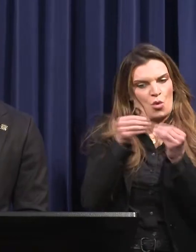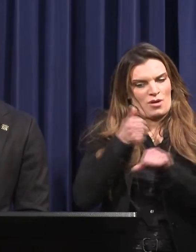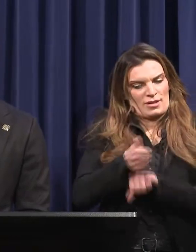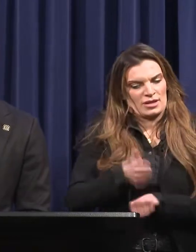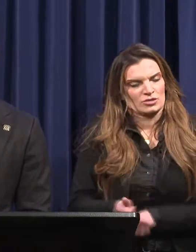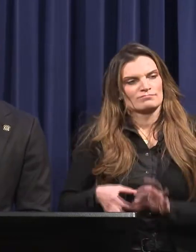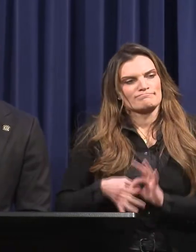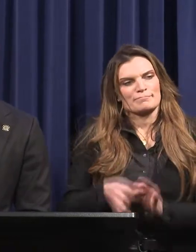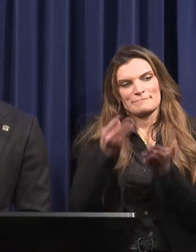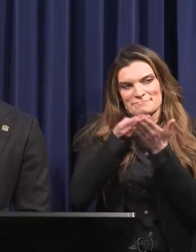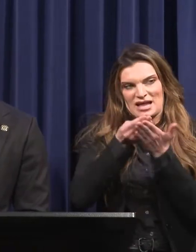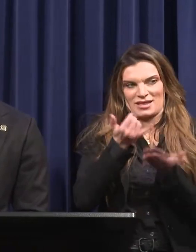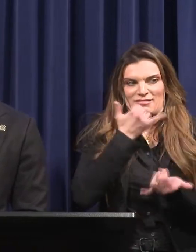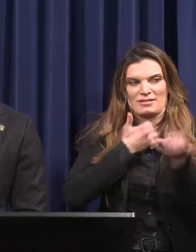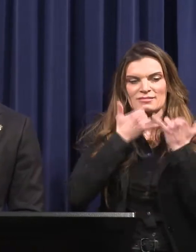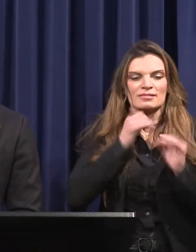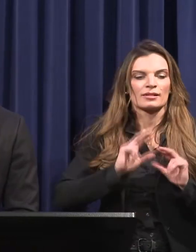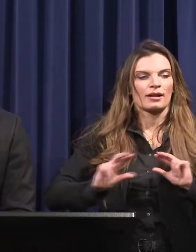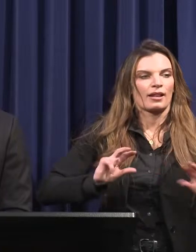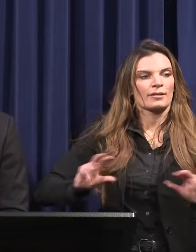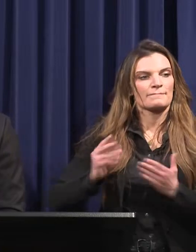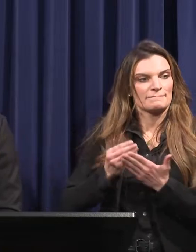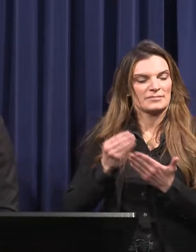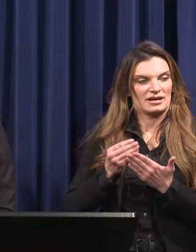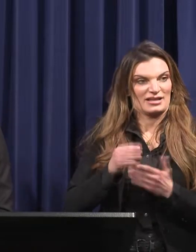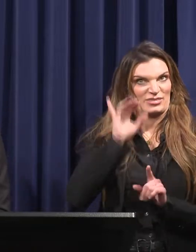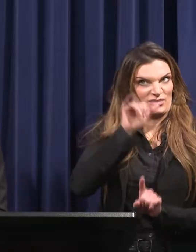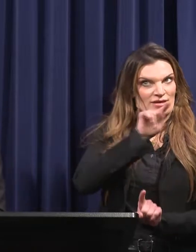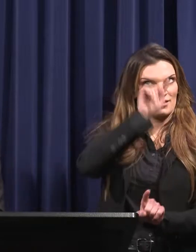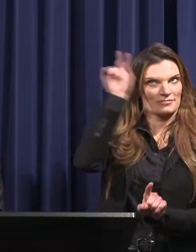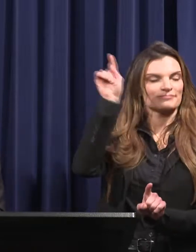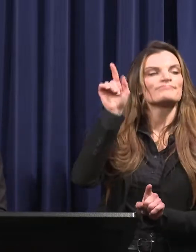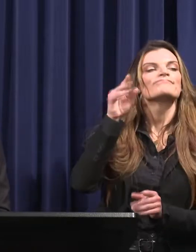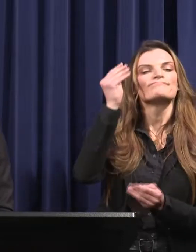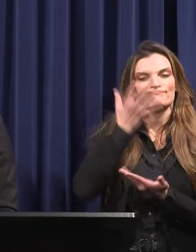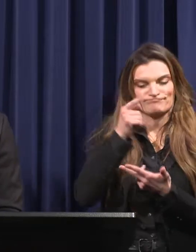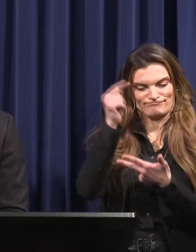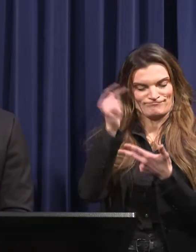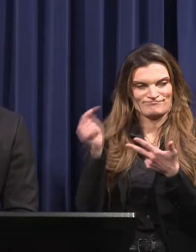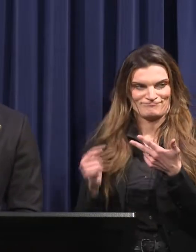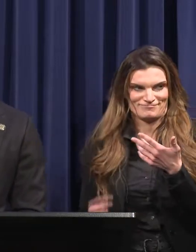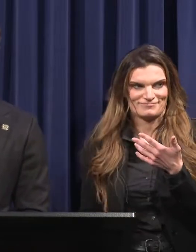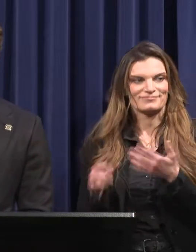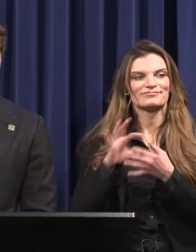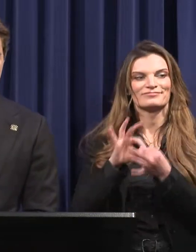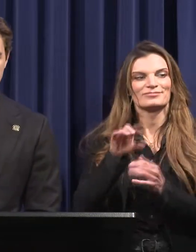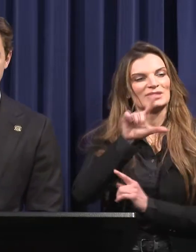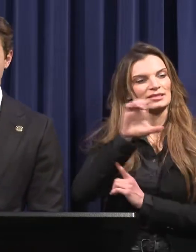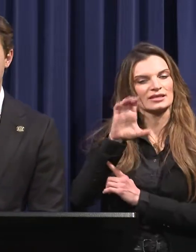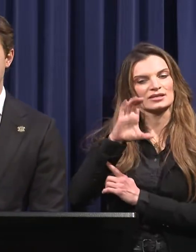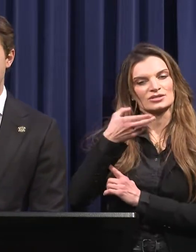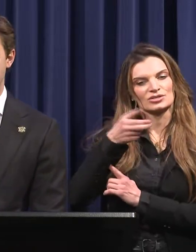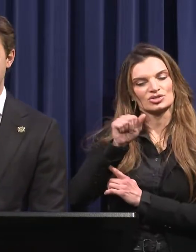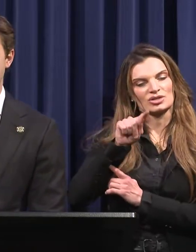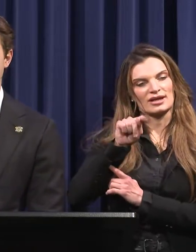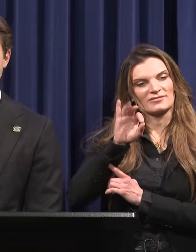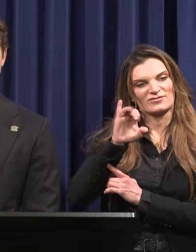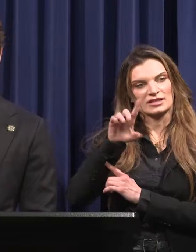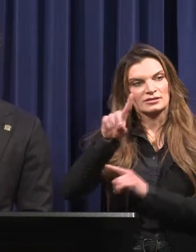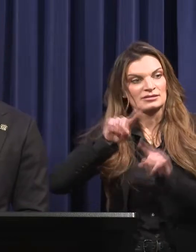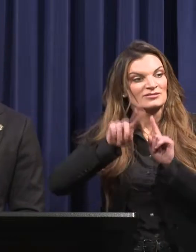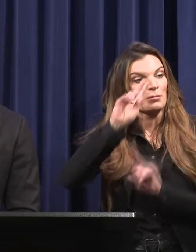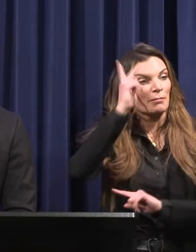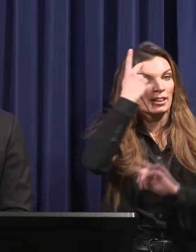to the misappropriation of finances that were connected to former Speaker of the House Lee Chatfield's political action committees